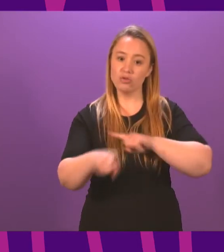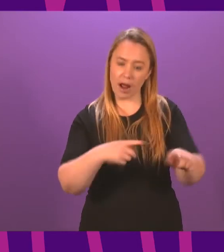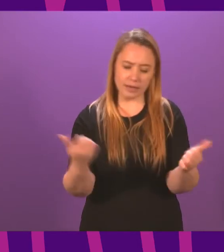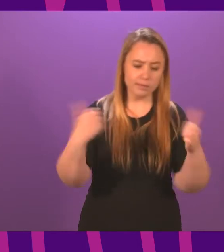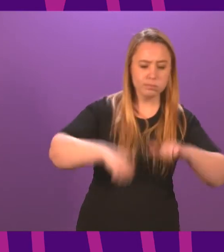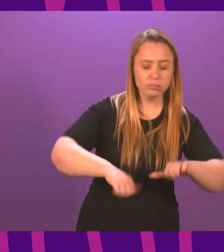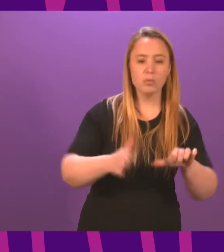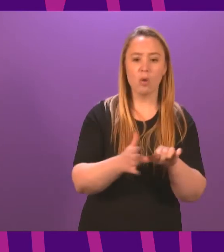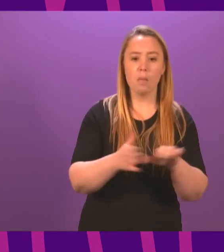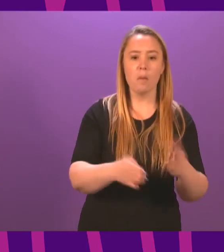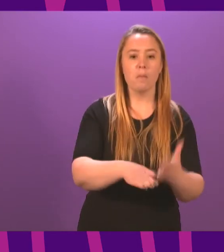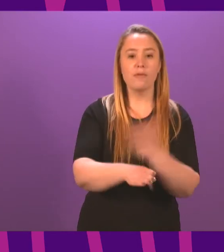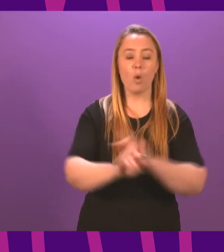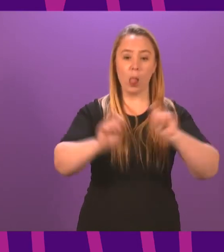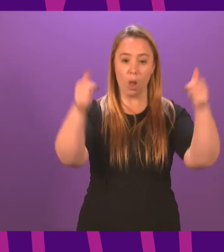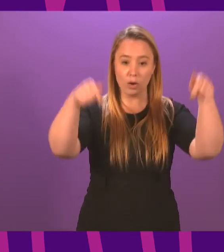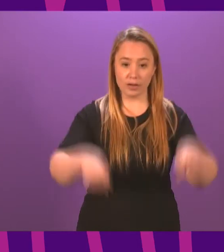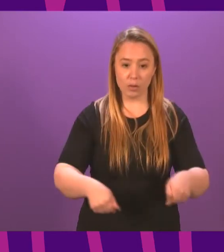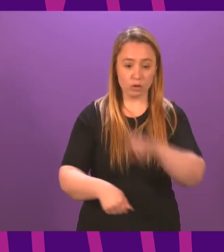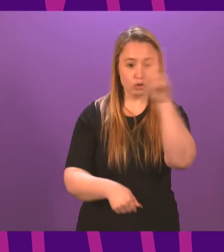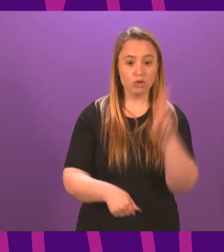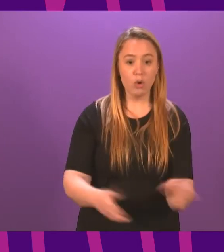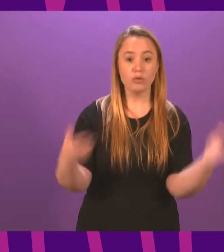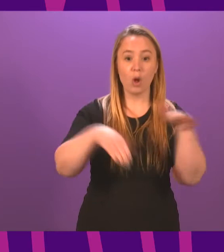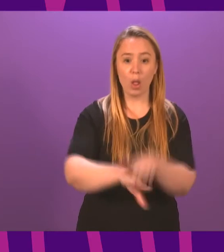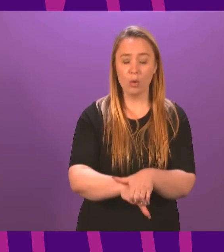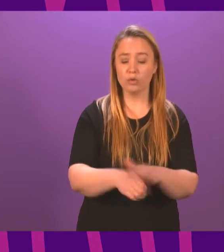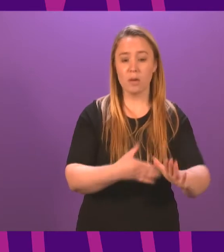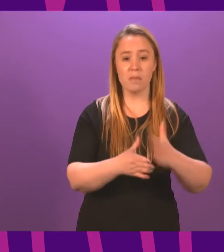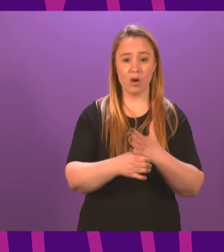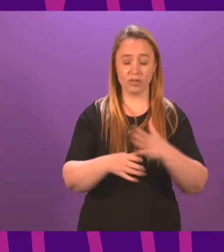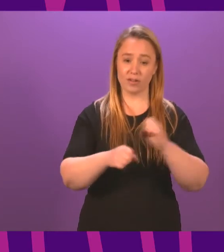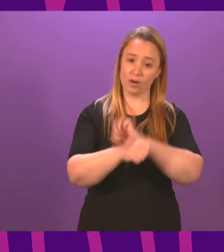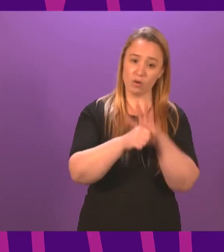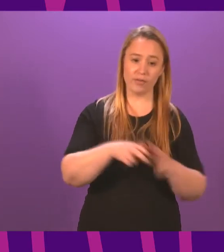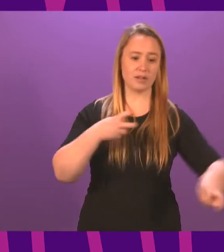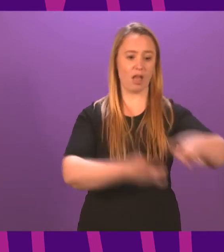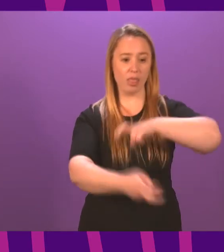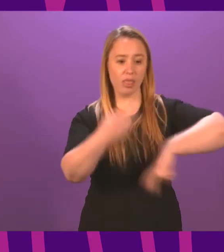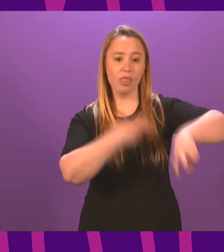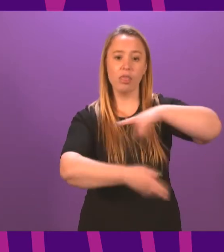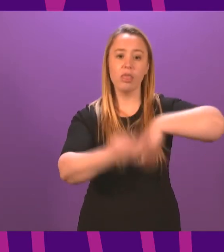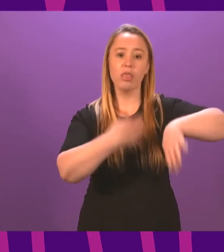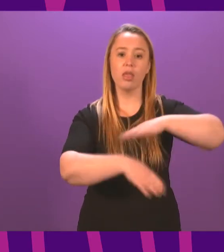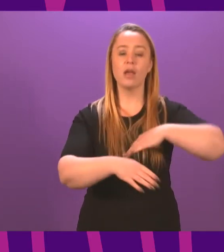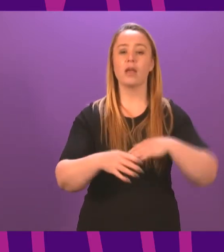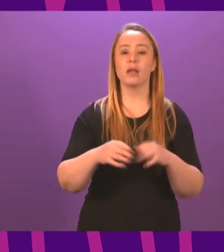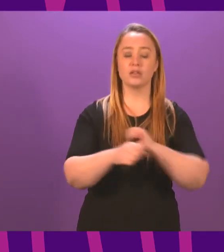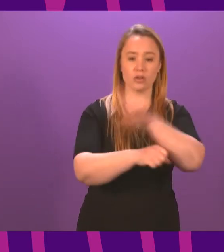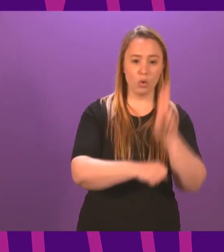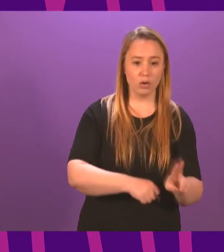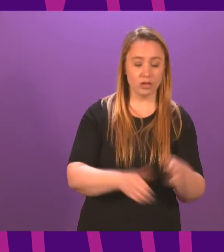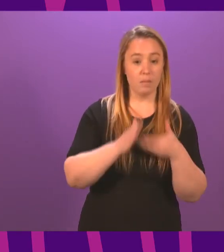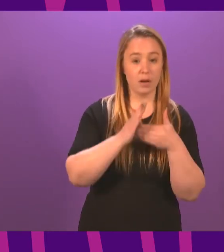the national lockdown, schools were closed as the virus was found to be circulating there. But now we're told by the Deputy First Minister and advisers